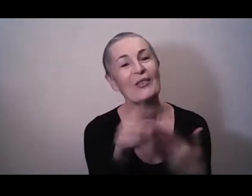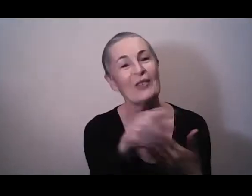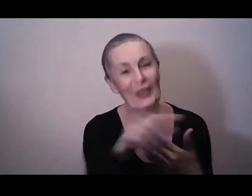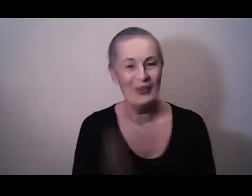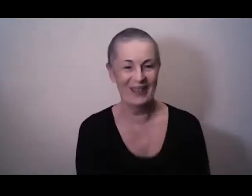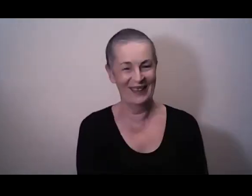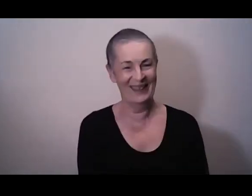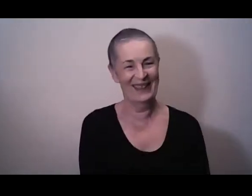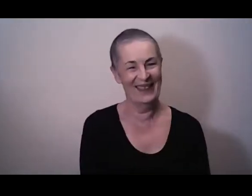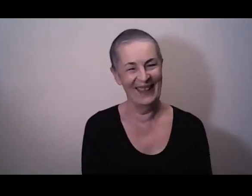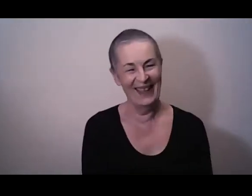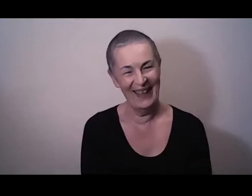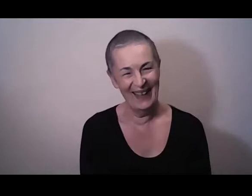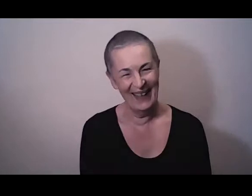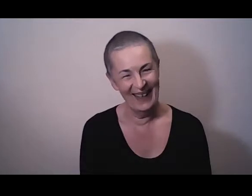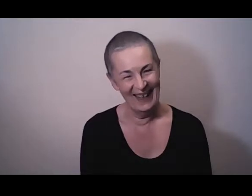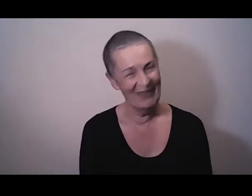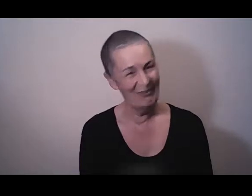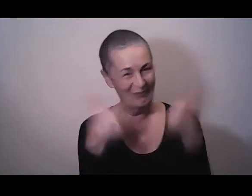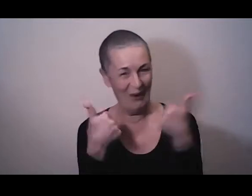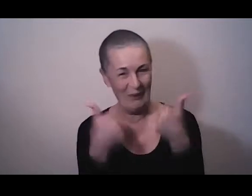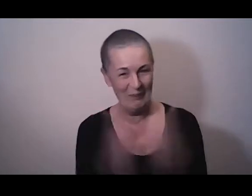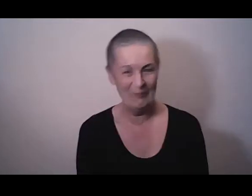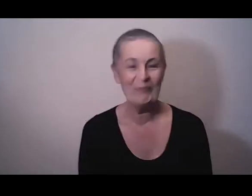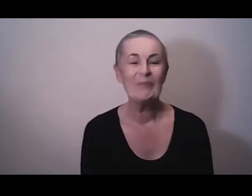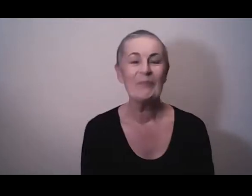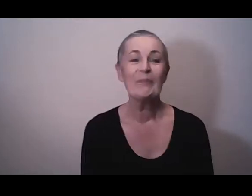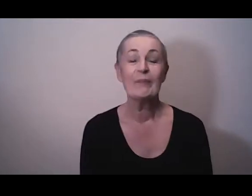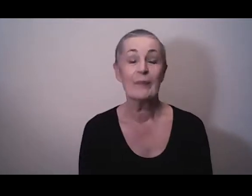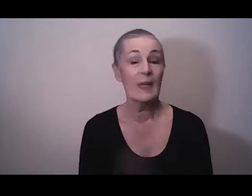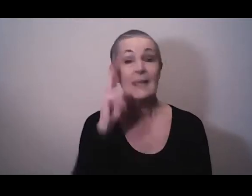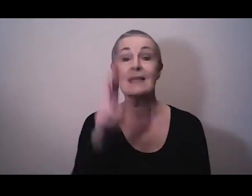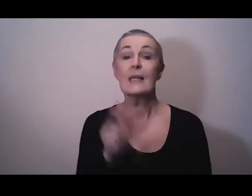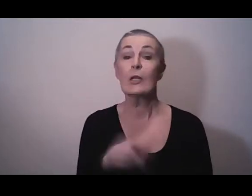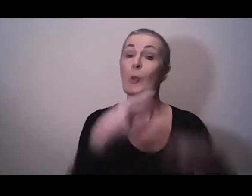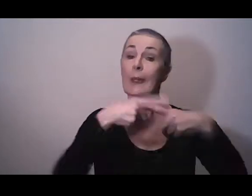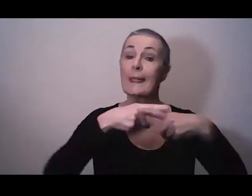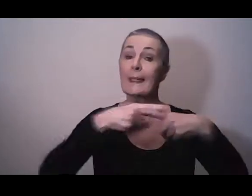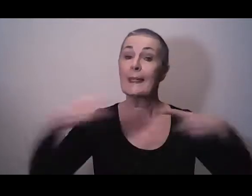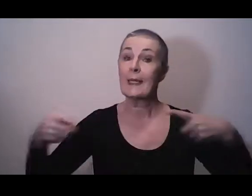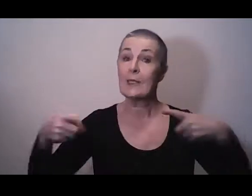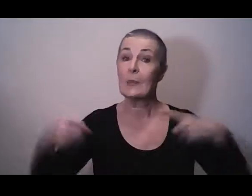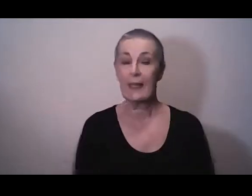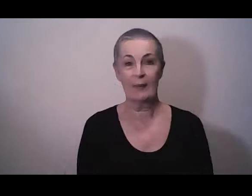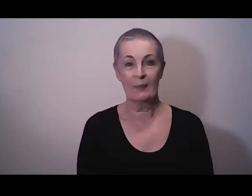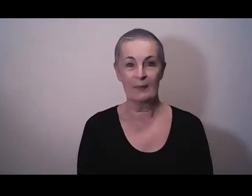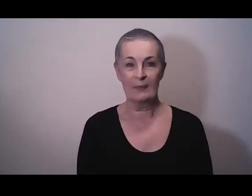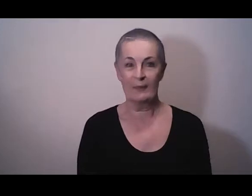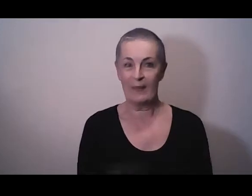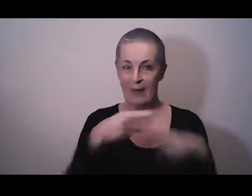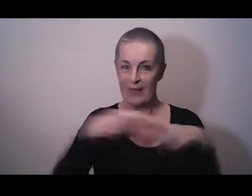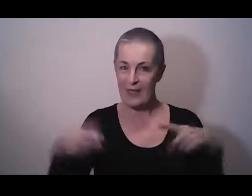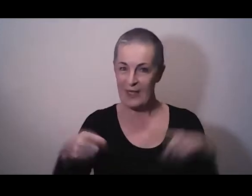Thank you to you. You're welcome. And we'll see you next week. So next week, we are doing